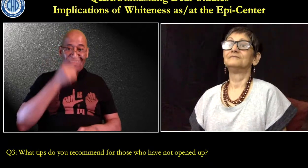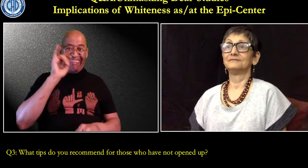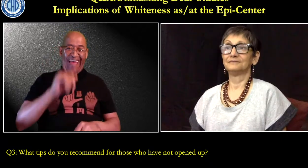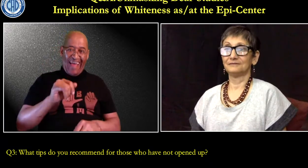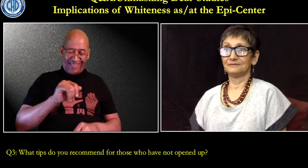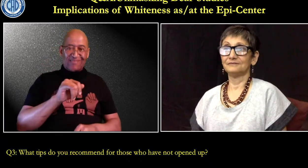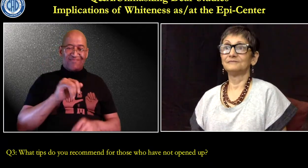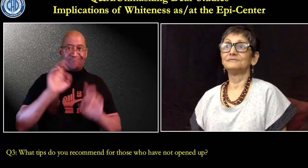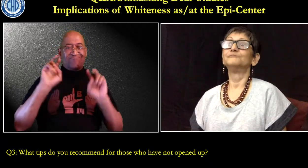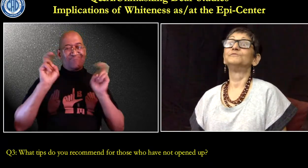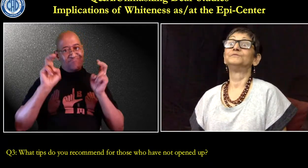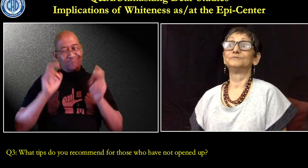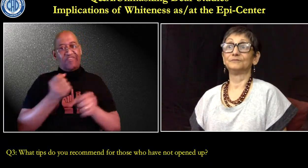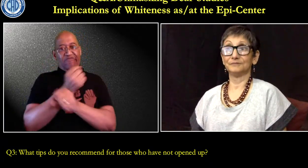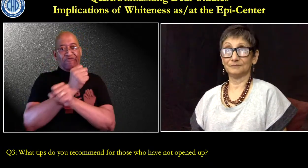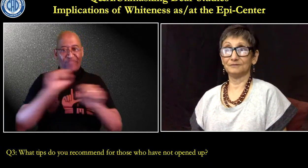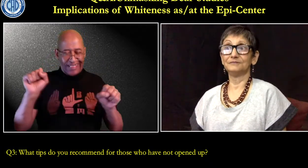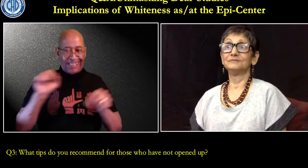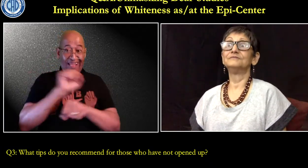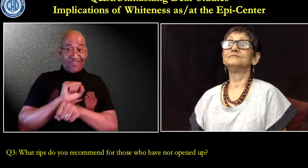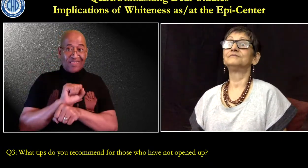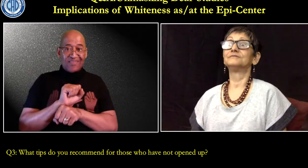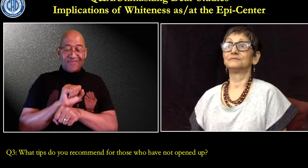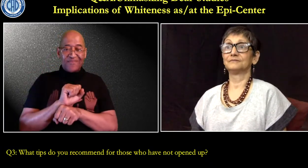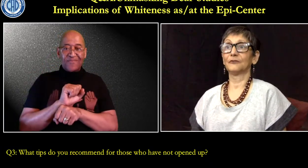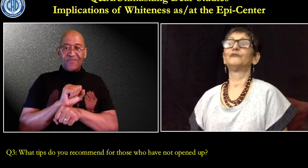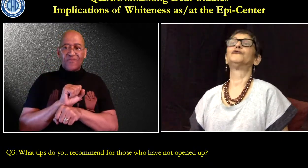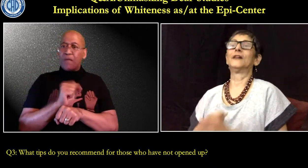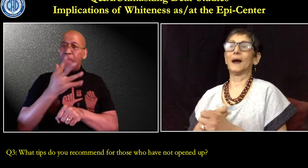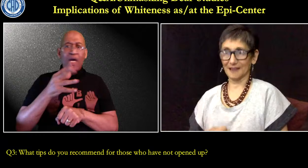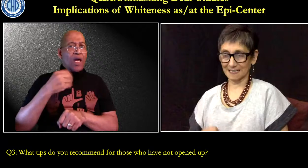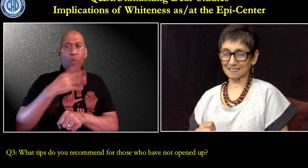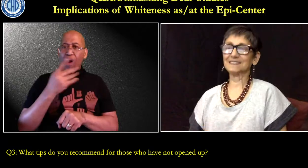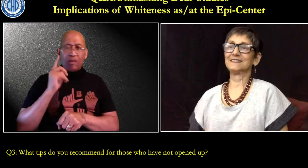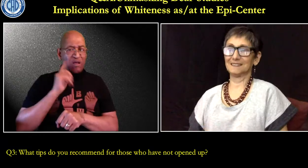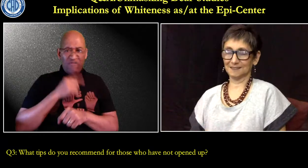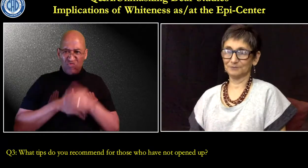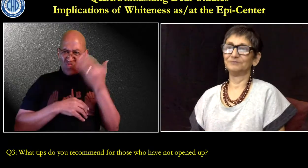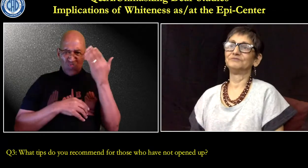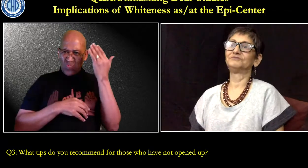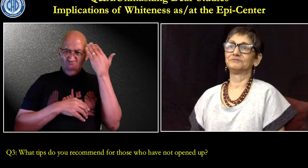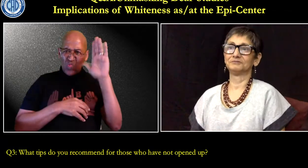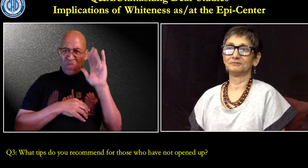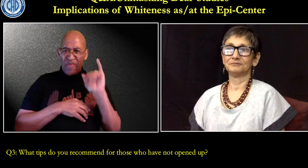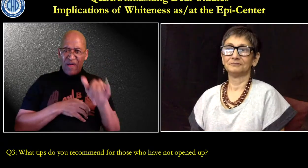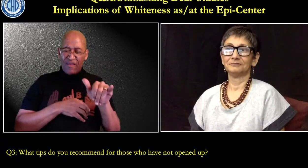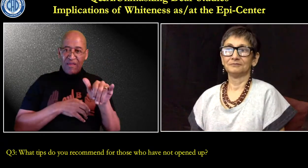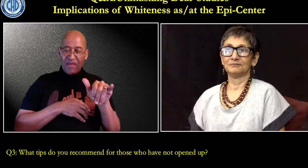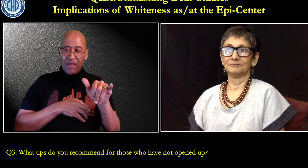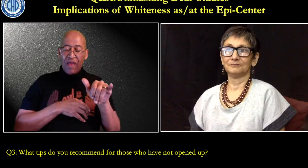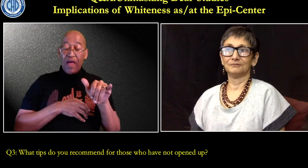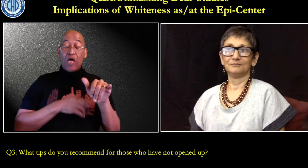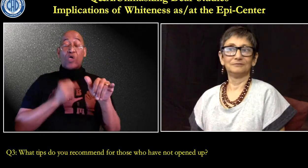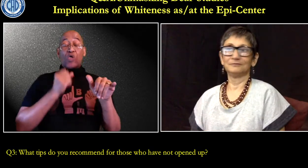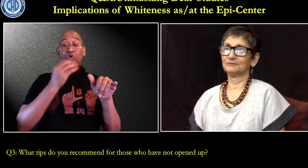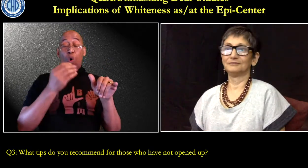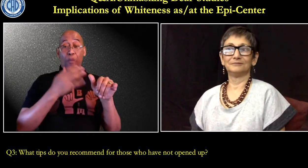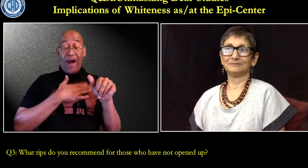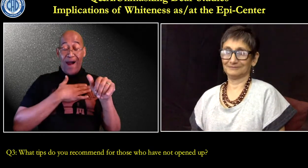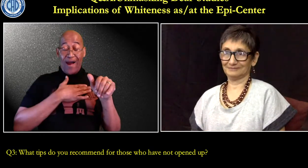So it's just important to be able to get that Black deaf history out and how we were freed as slaves as well.